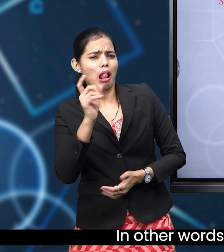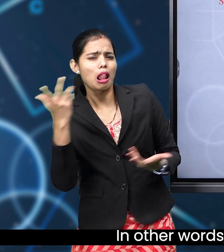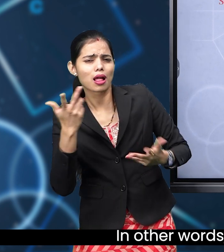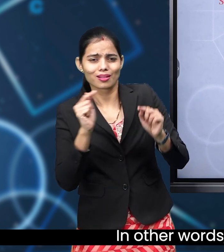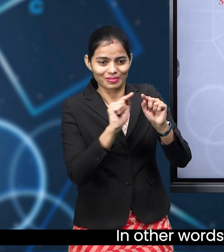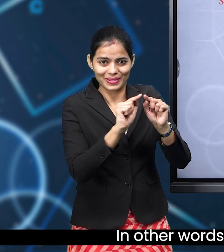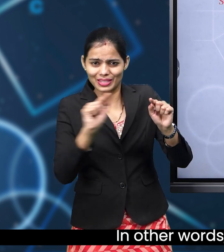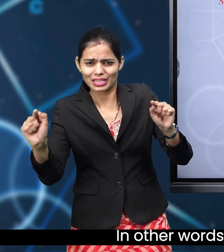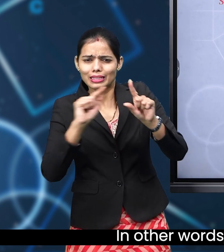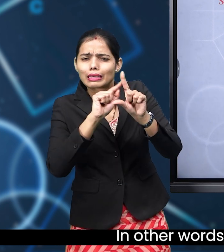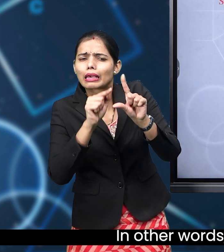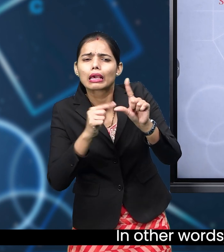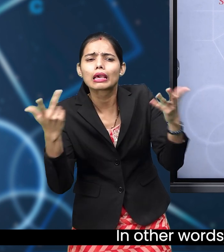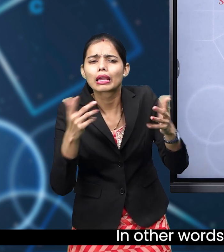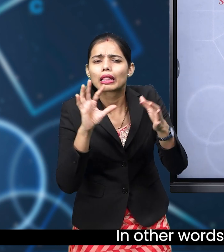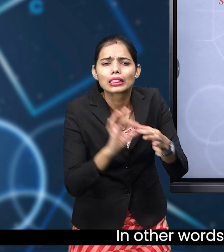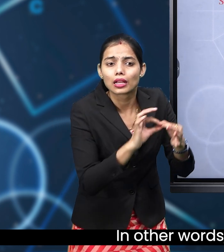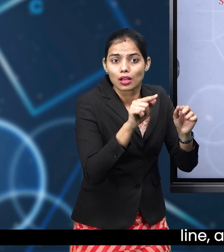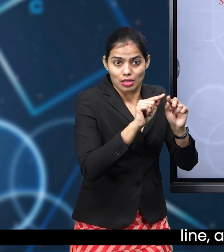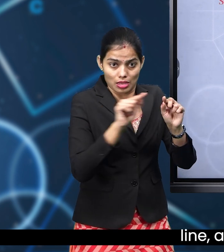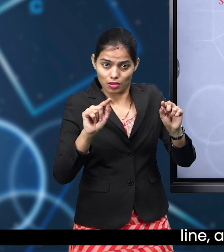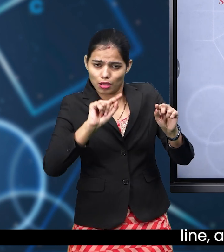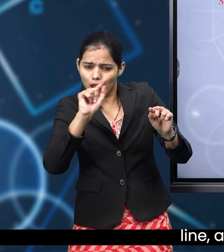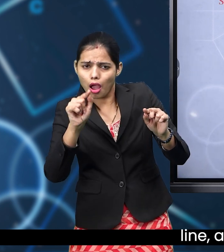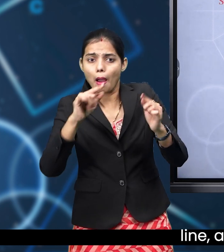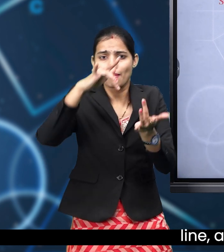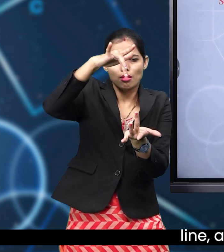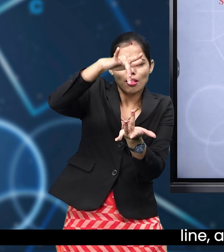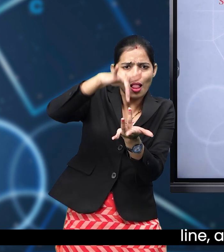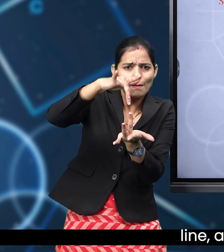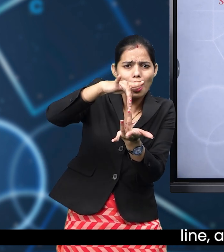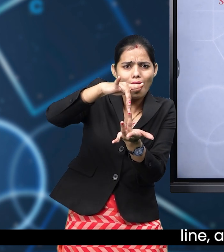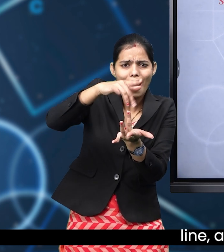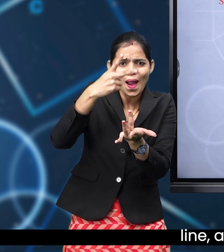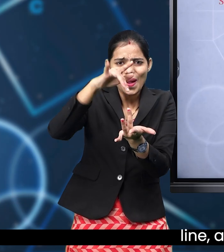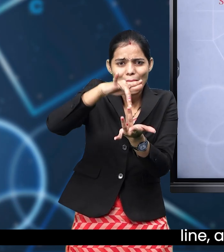In other words, a straight angle is a straight line.